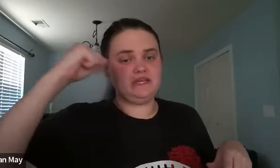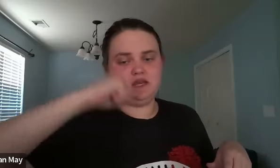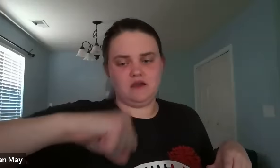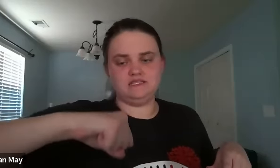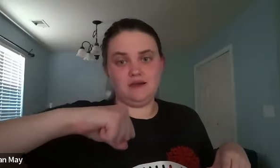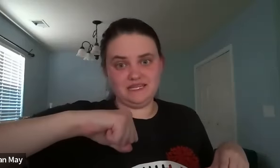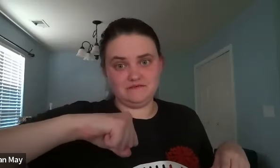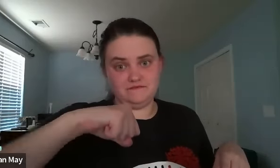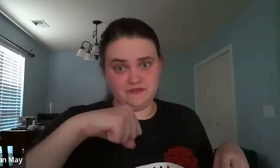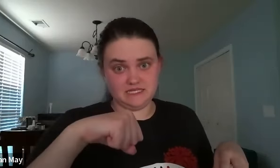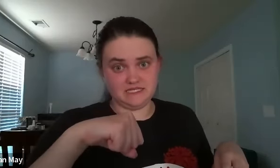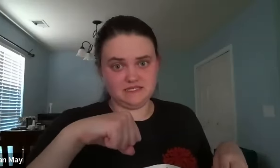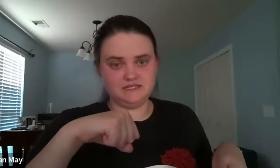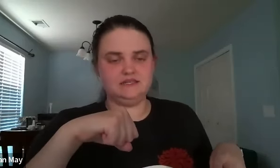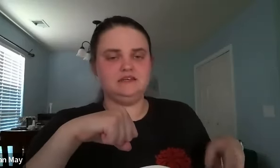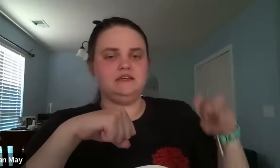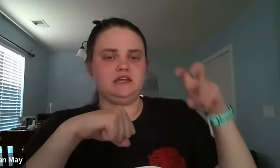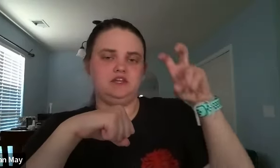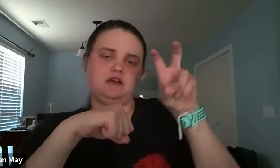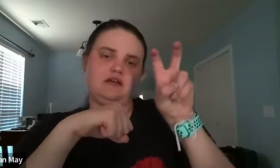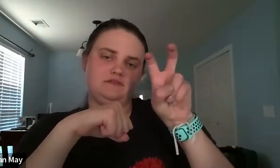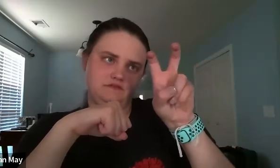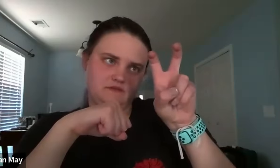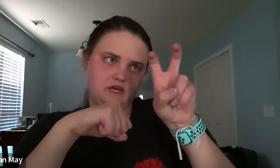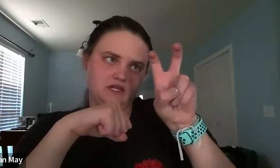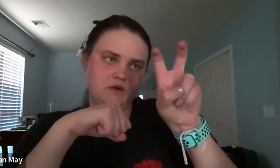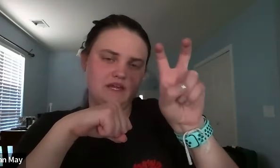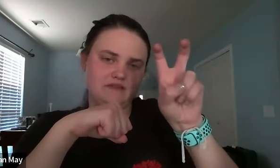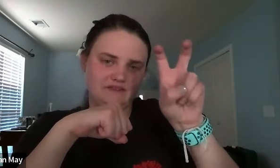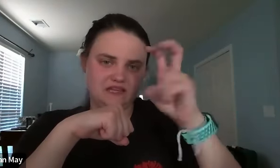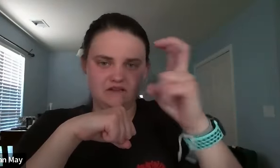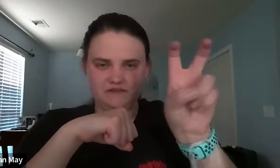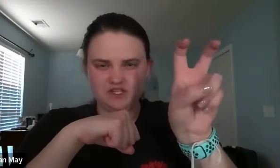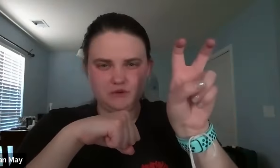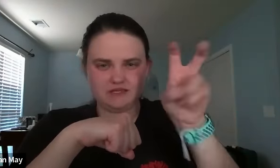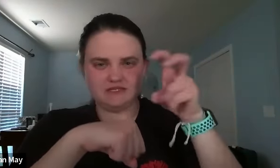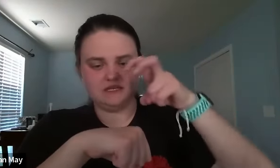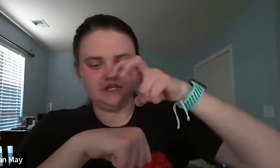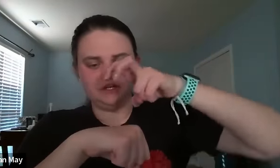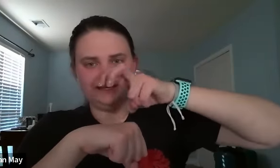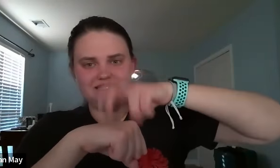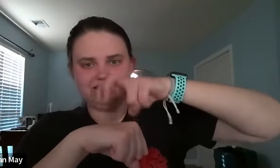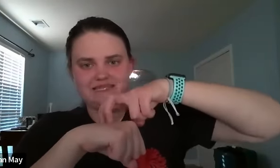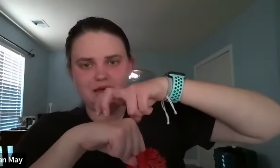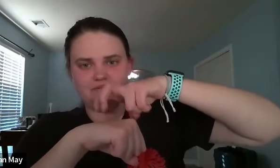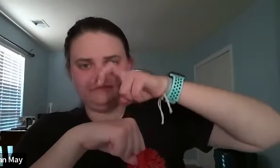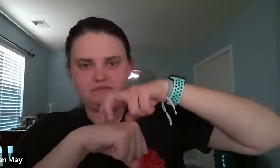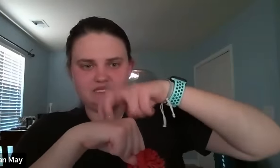be non-dominant, it's a fist. And you're going to have your dominant in like this, kind of like the two X's, and you're going to tap